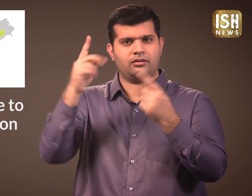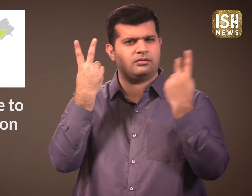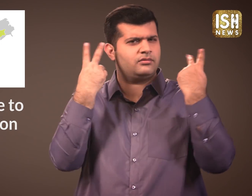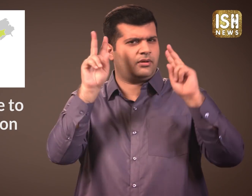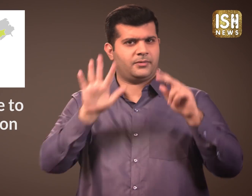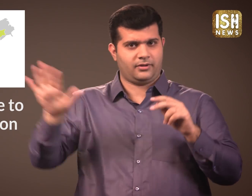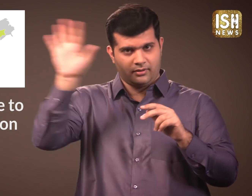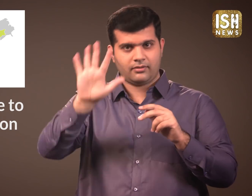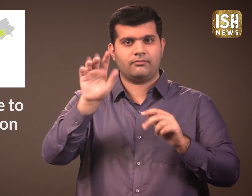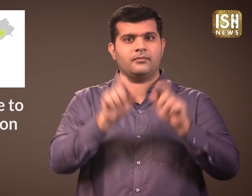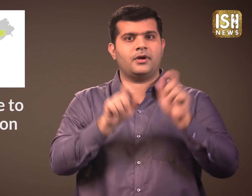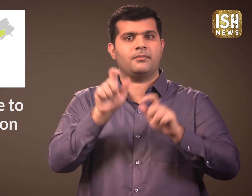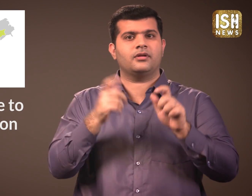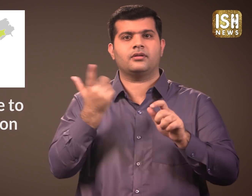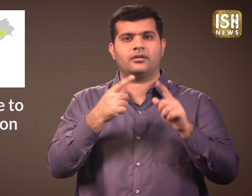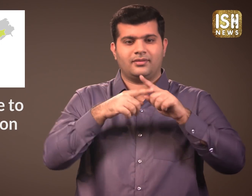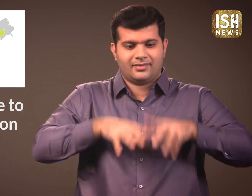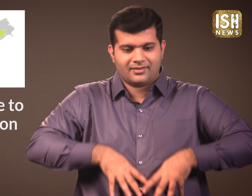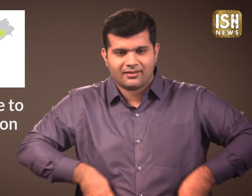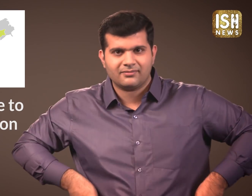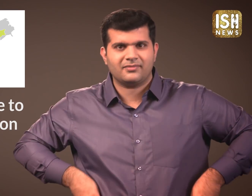The Northeast is home to many small tribes